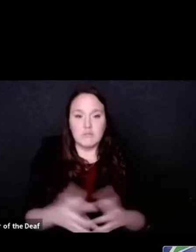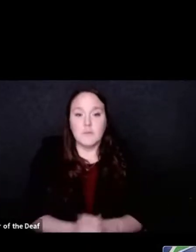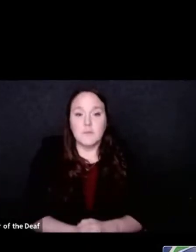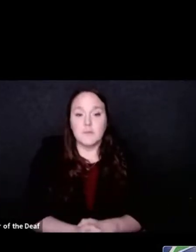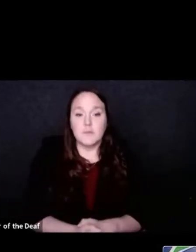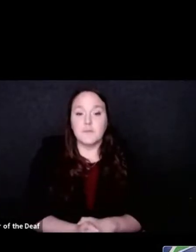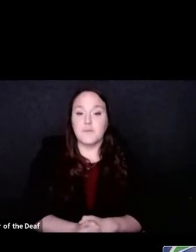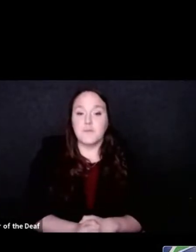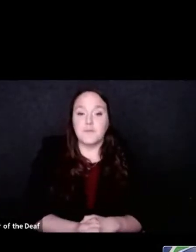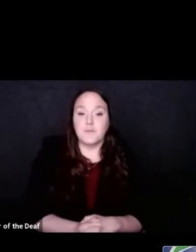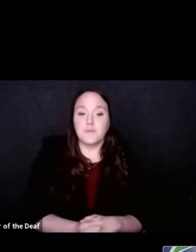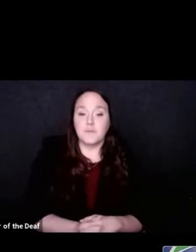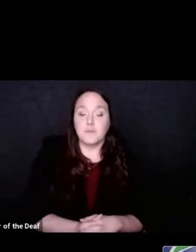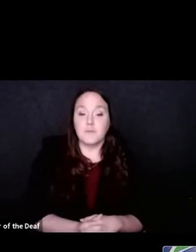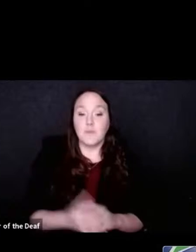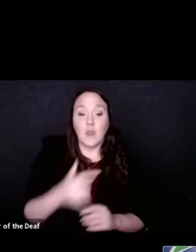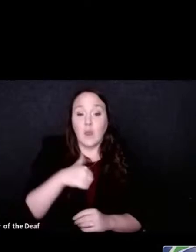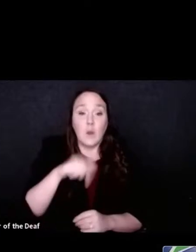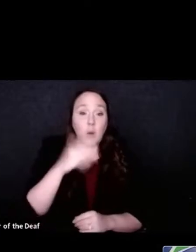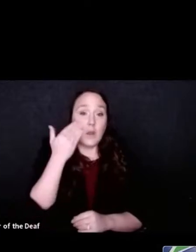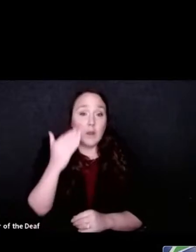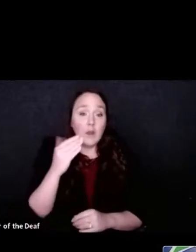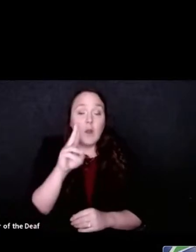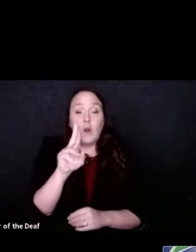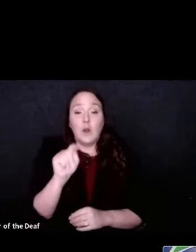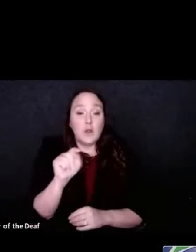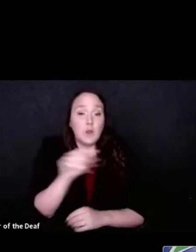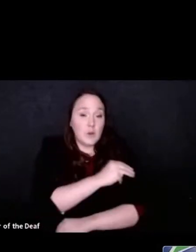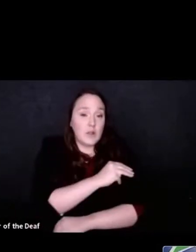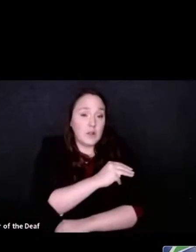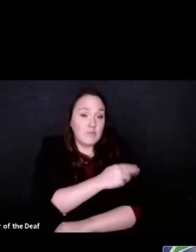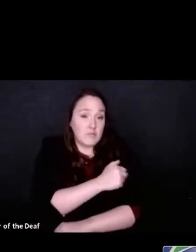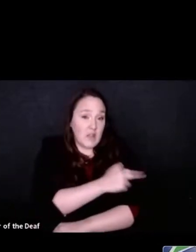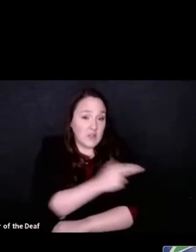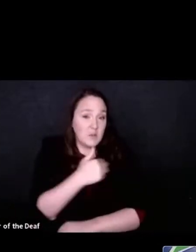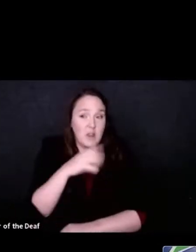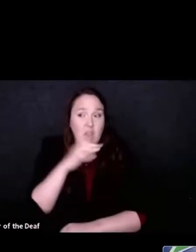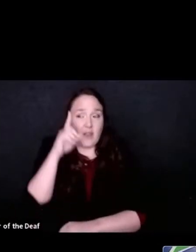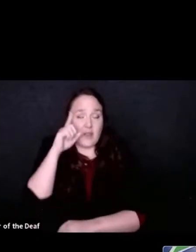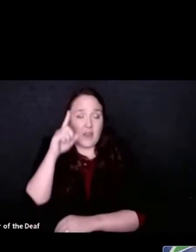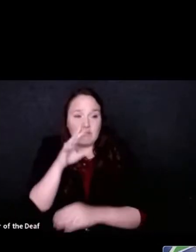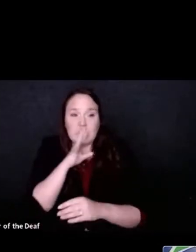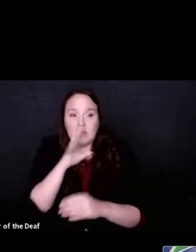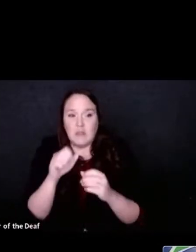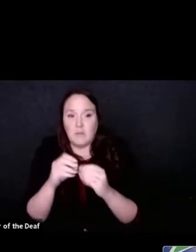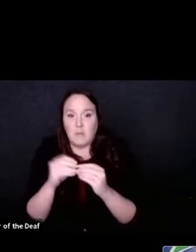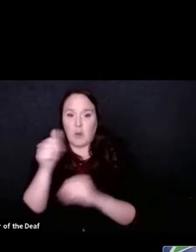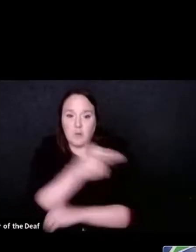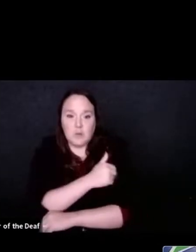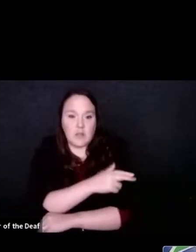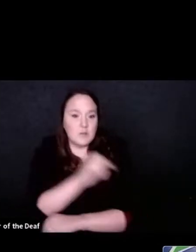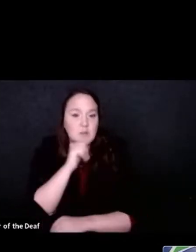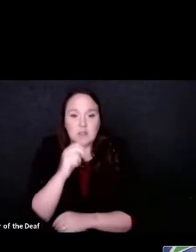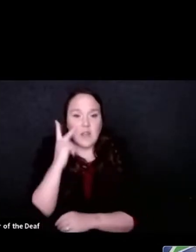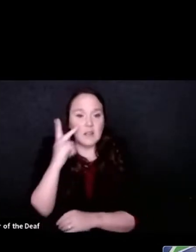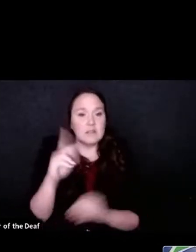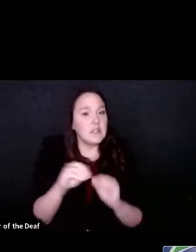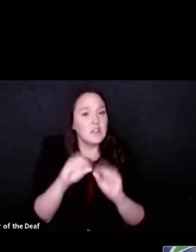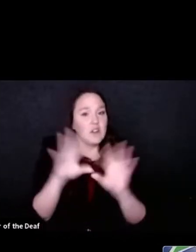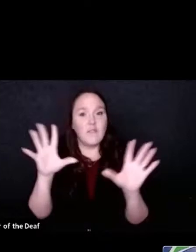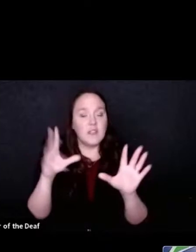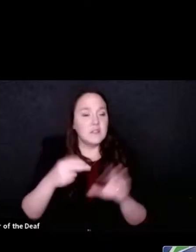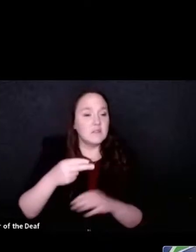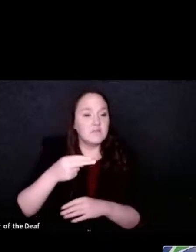they? We're not aware, UT Medical Center, and I think I speak for the health systems at large, has not seen obvious